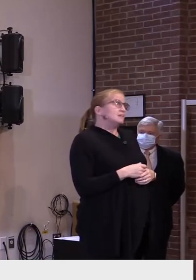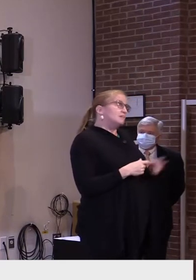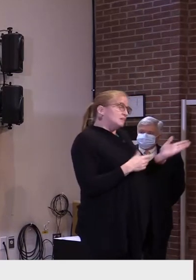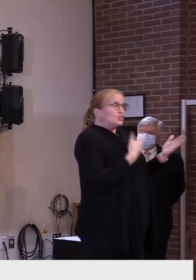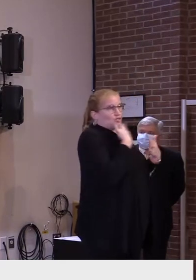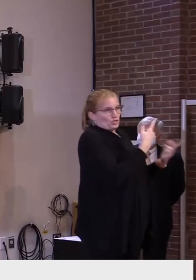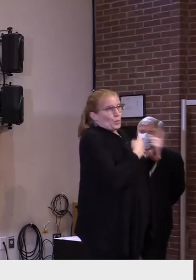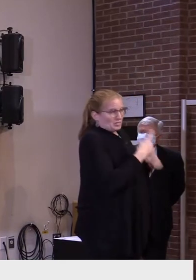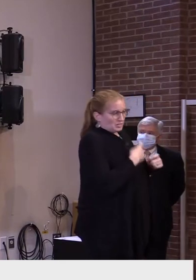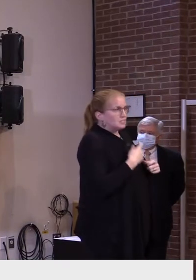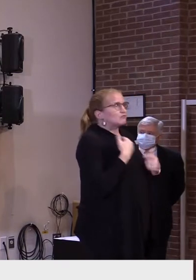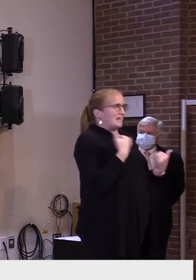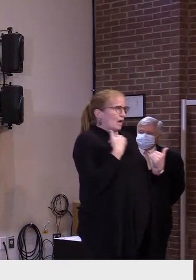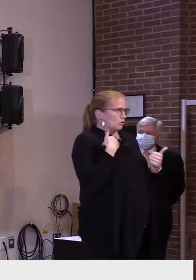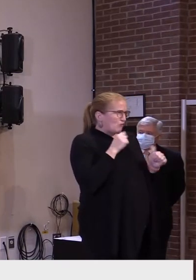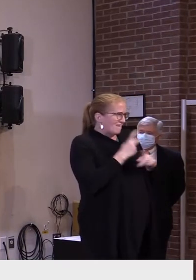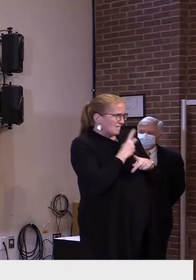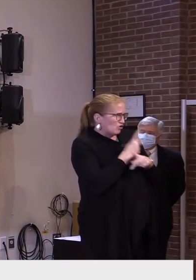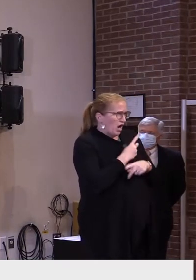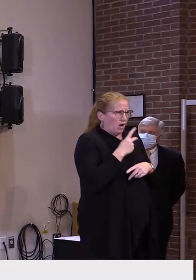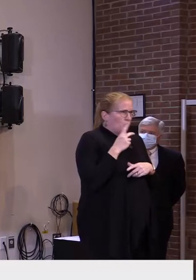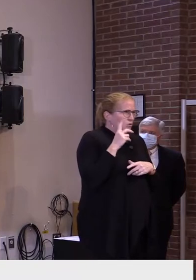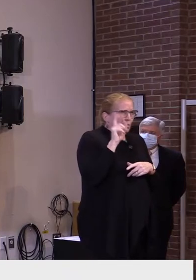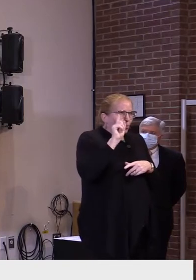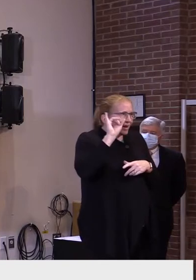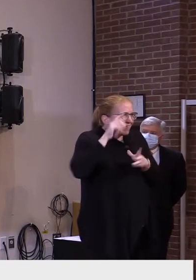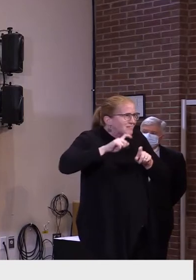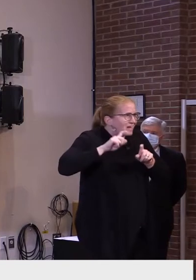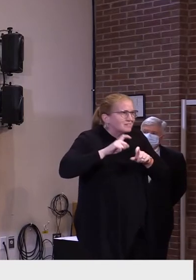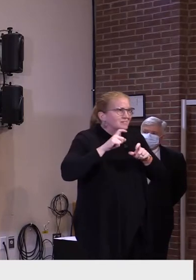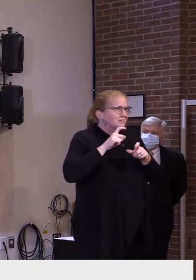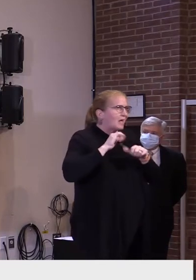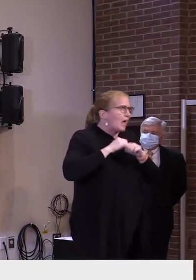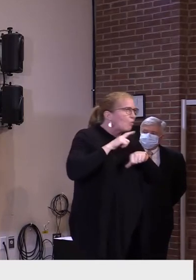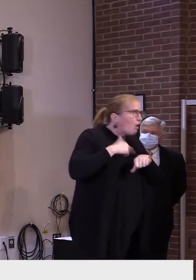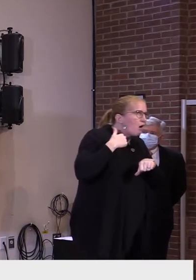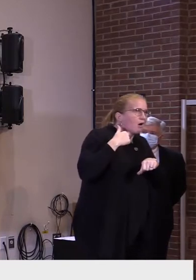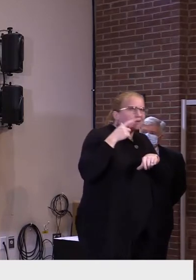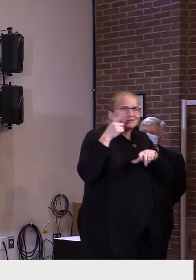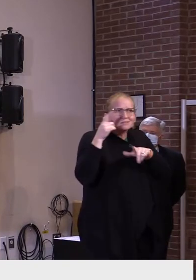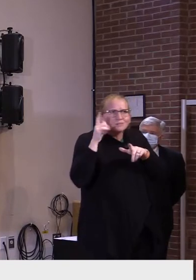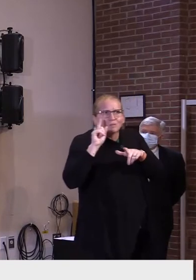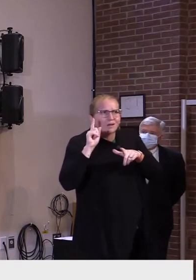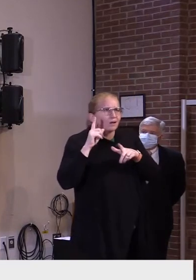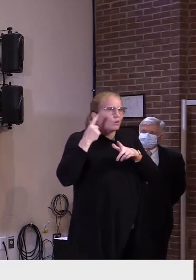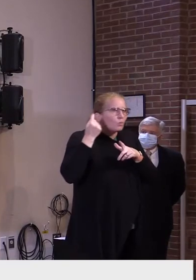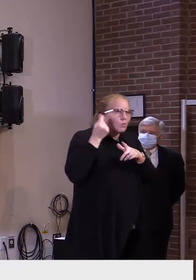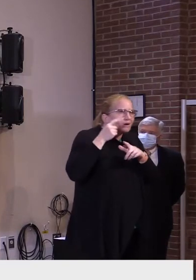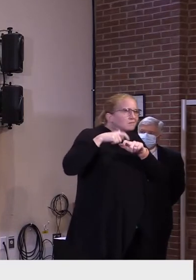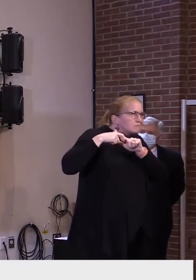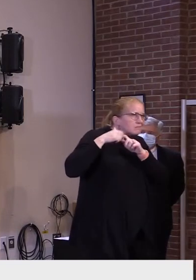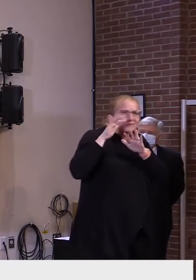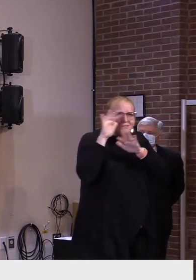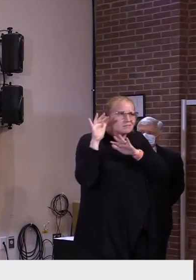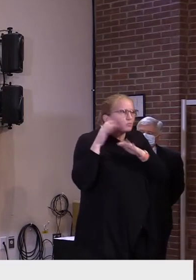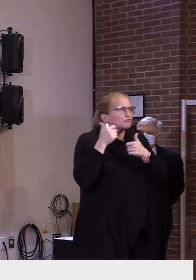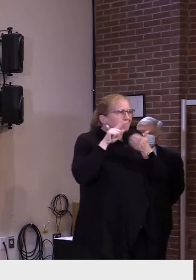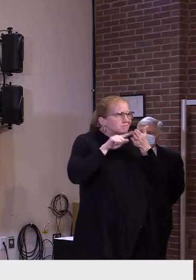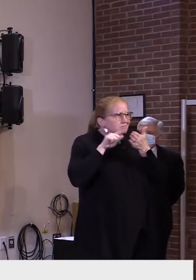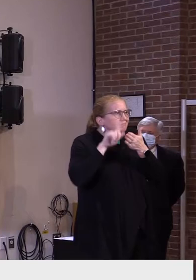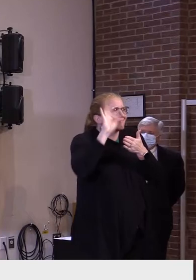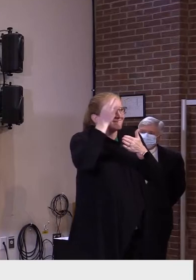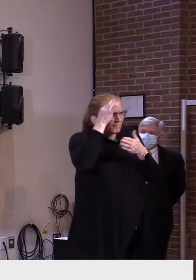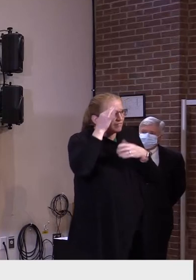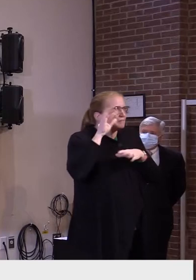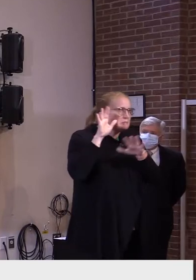trying to get more definitive information from the federal government. What's happening is the testing strategy